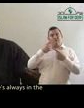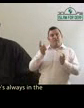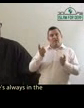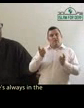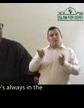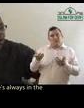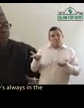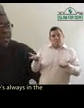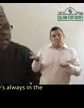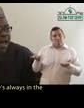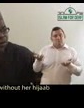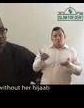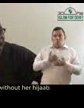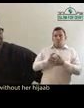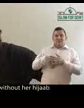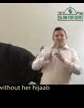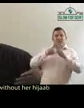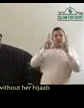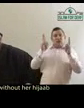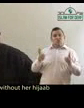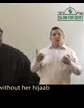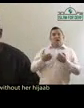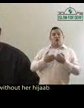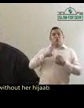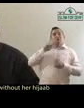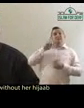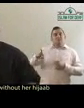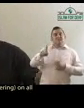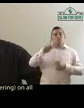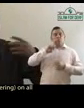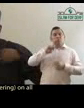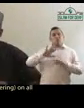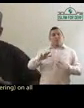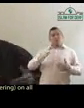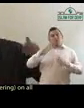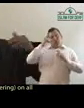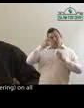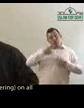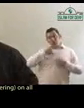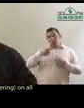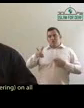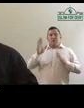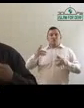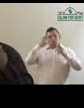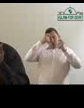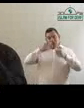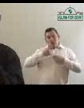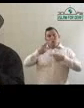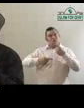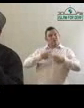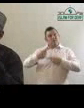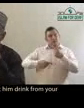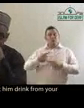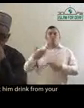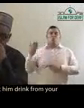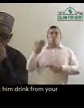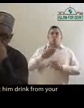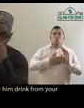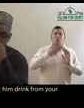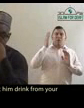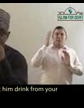So how, he's always in the house. How can he see the woman without her hijab? Does she put hijab on all the time in the house? So they went to the